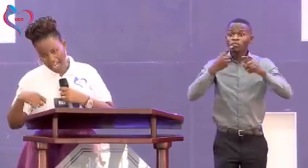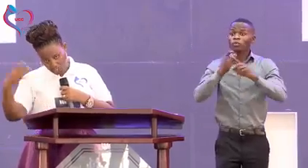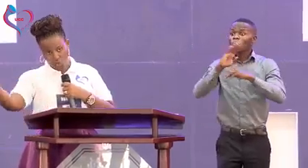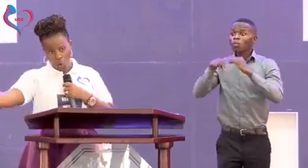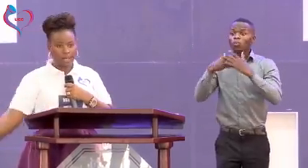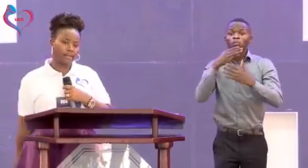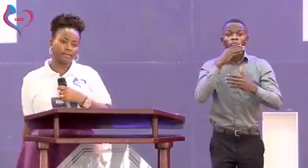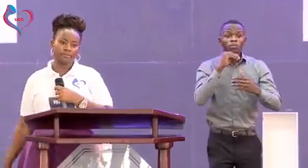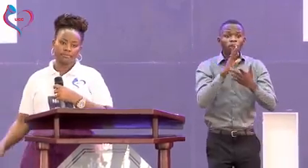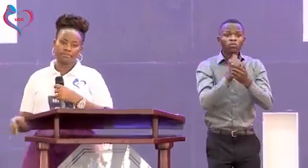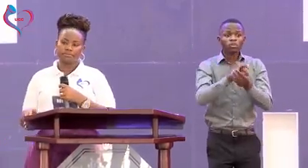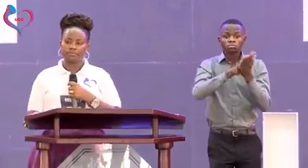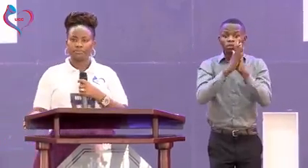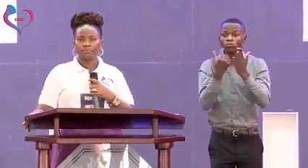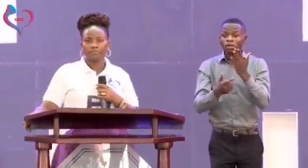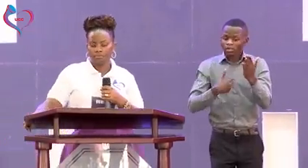a servant to all.